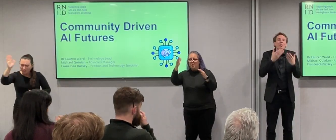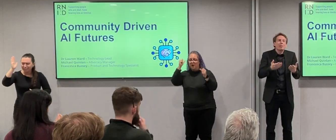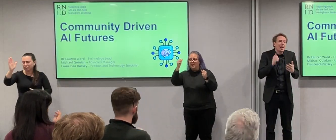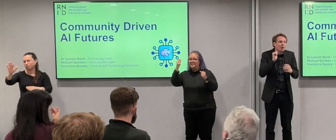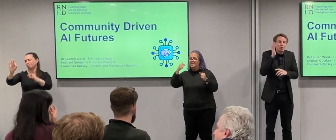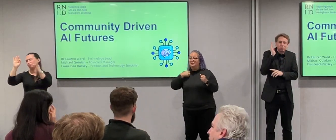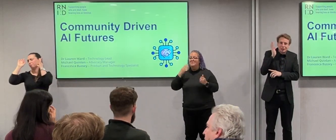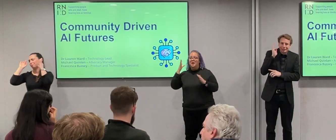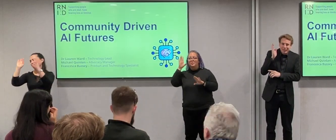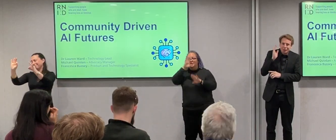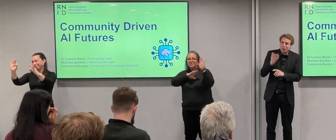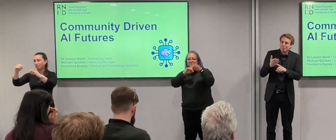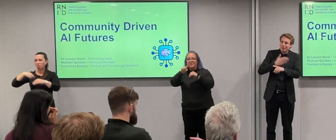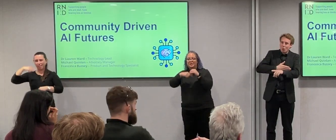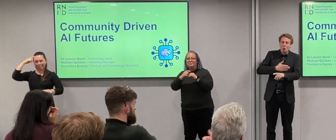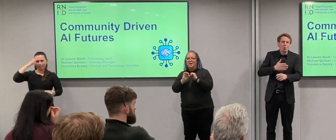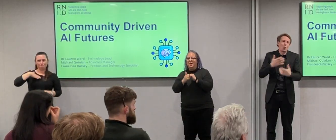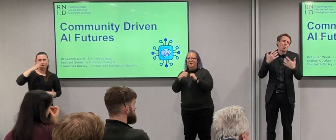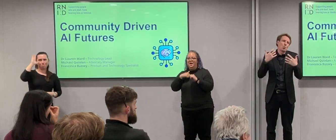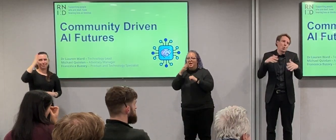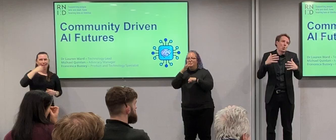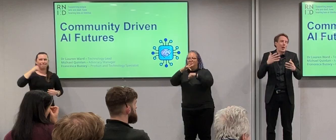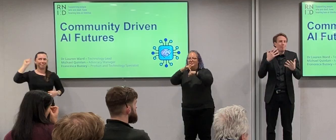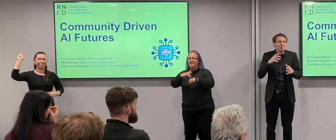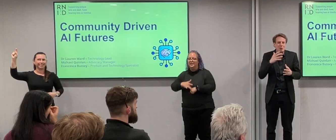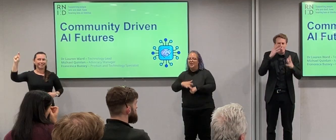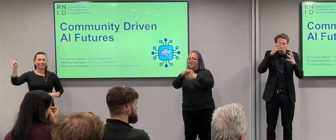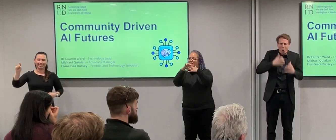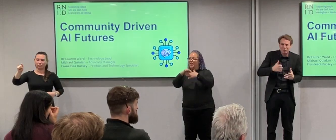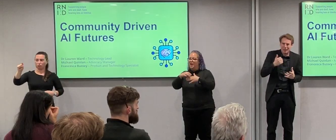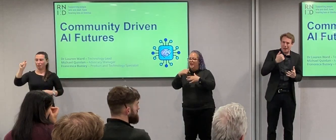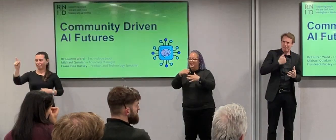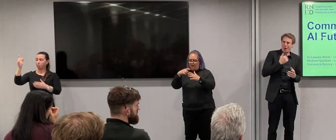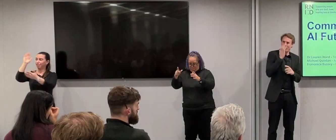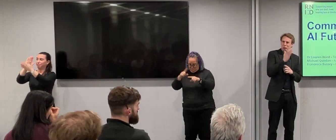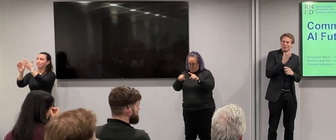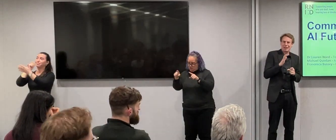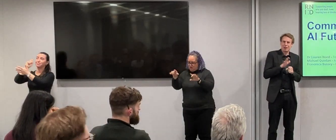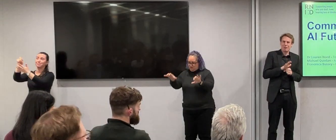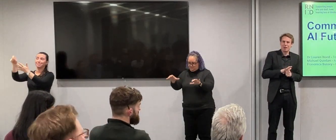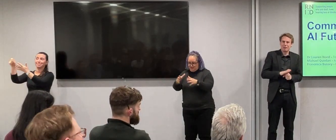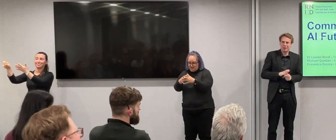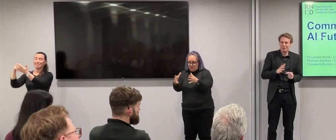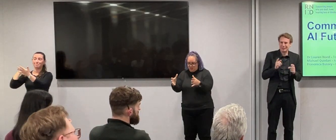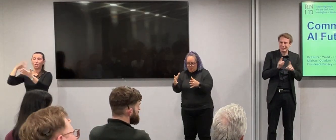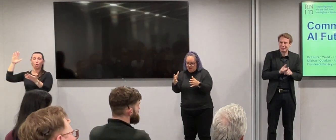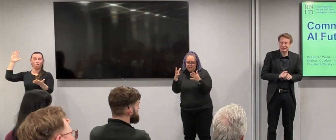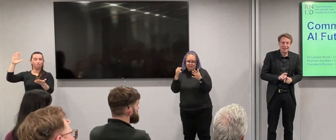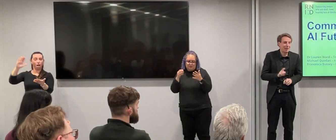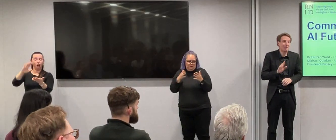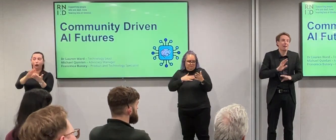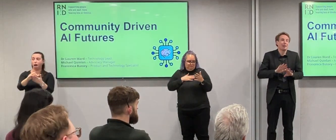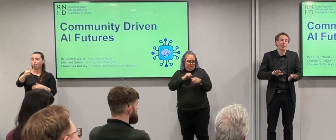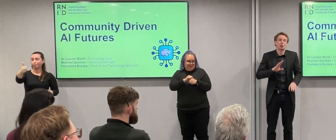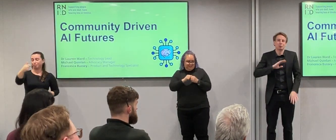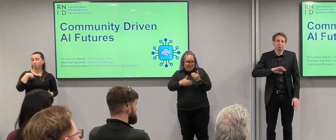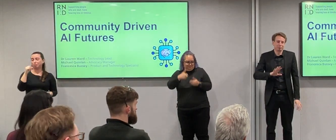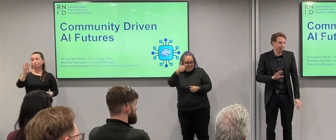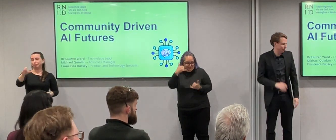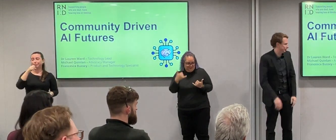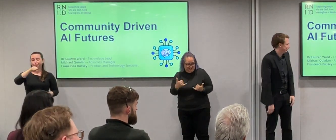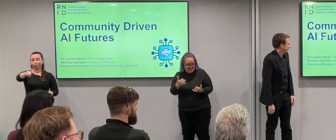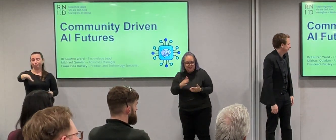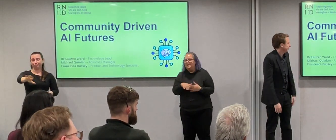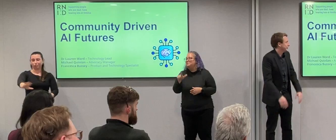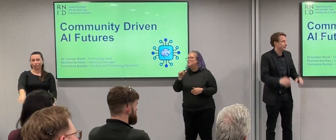would cover a lot of the content that I wanted to, but you've done most of it, so I have a substantially easier job. So my name is